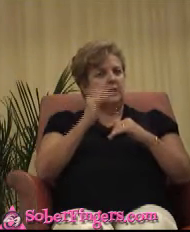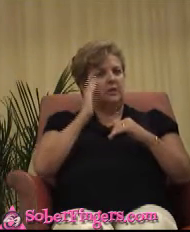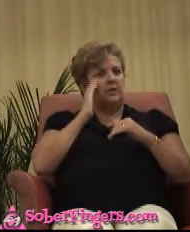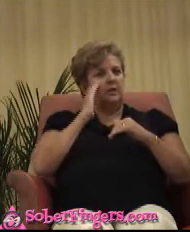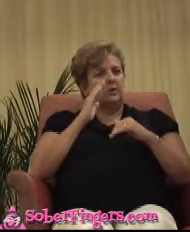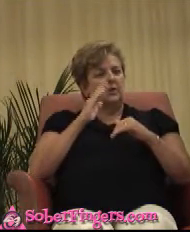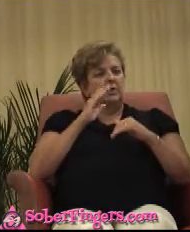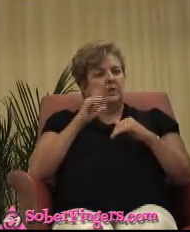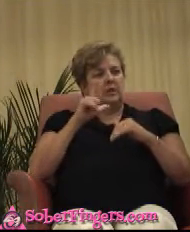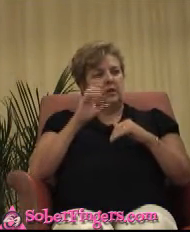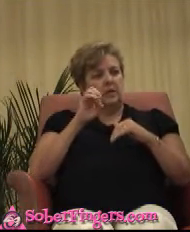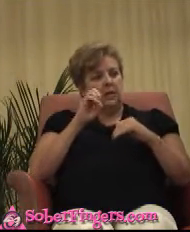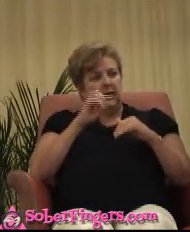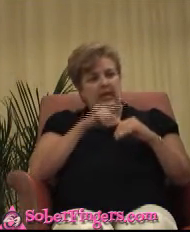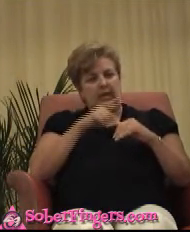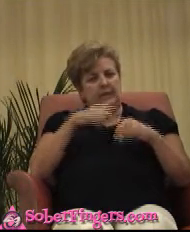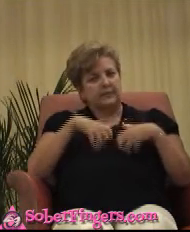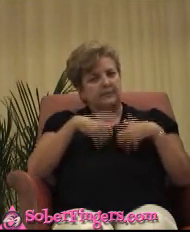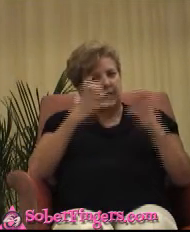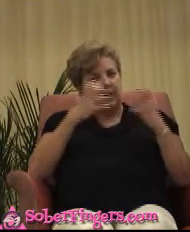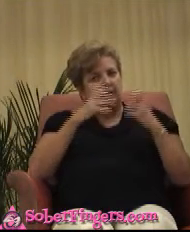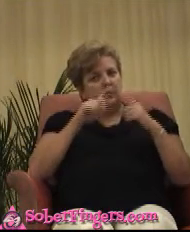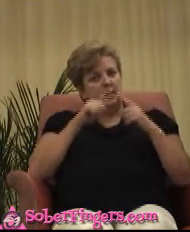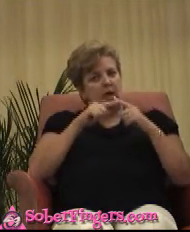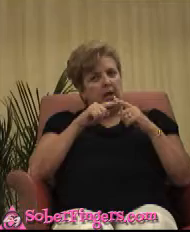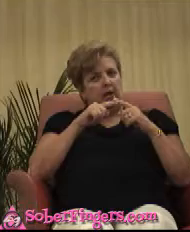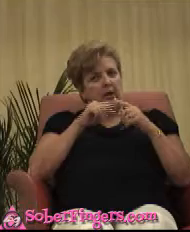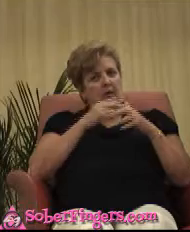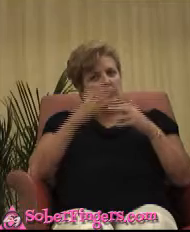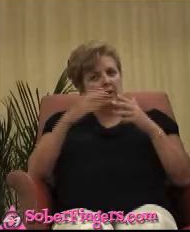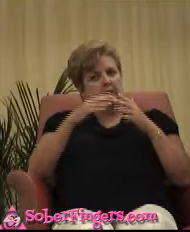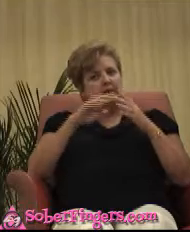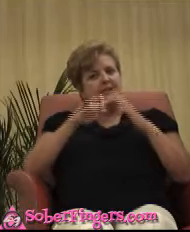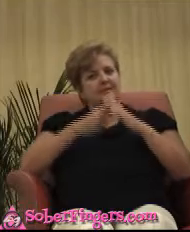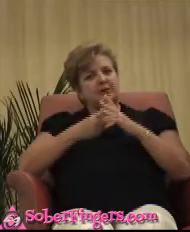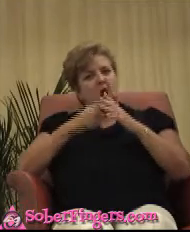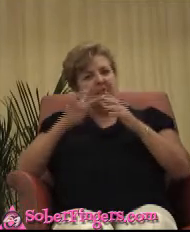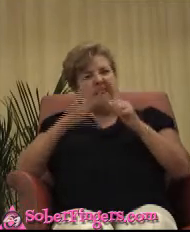and I know they get upset when I go on to the 3rd CD. And,